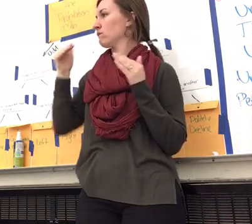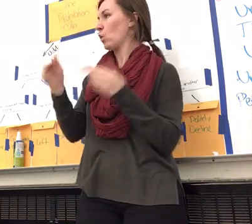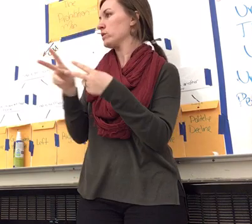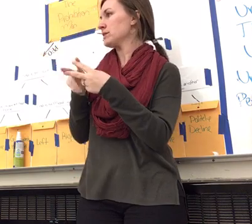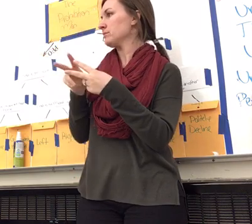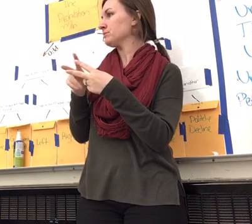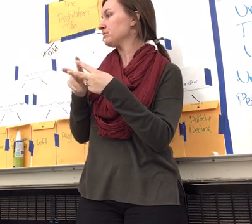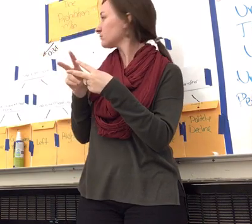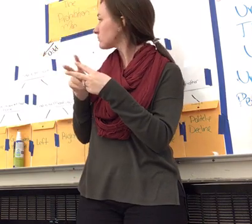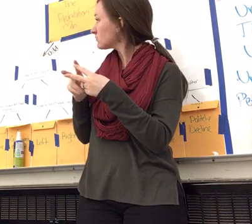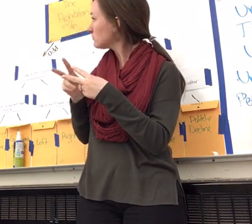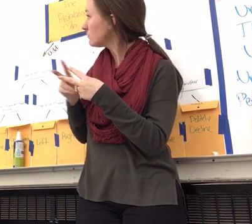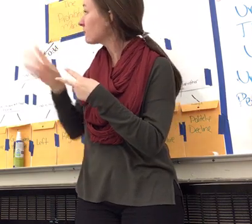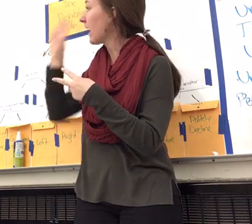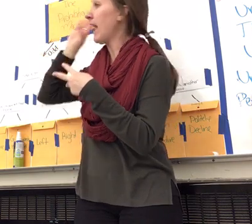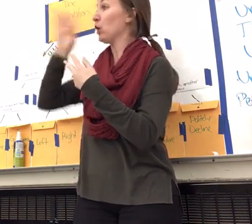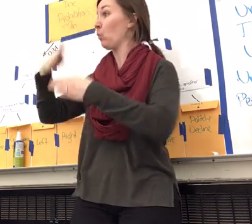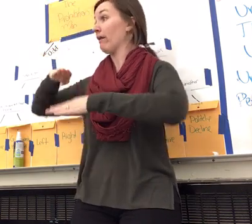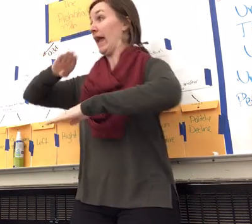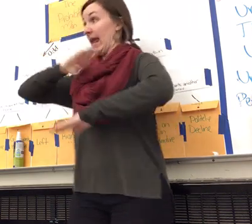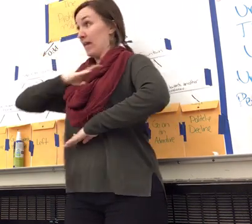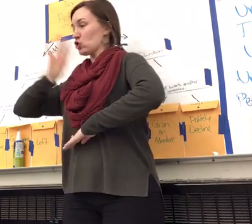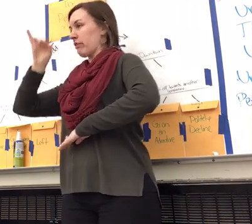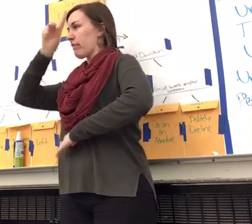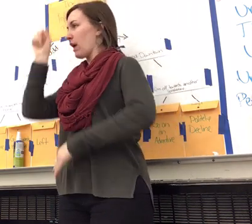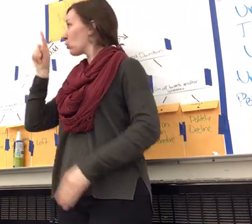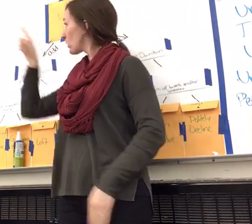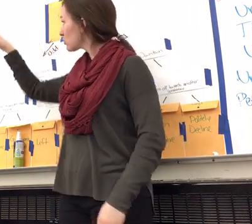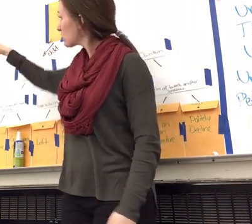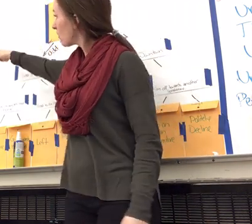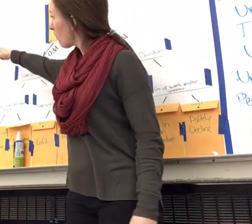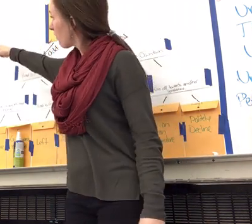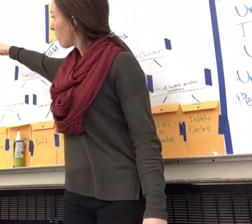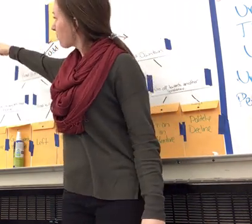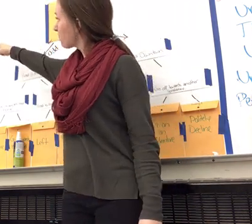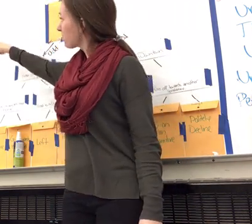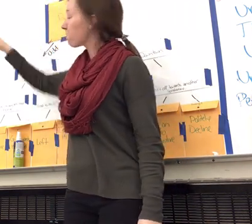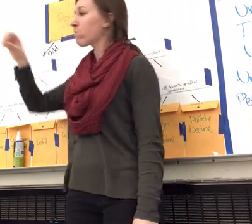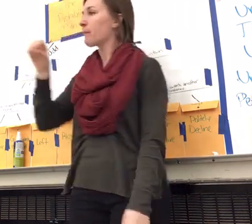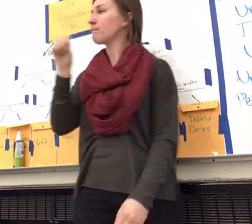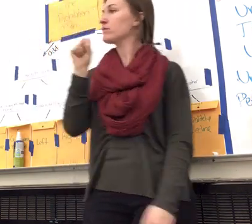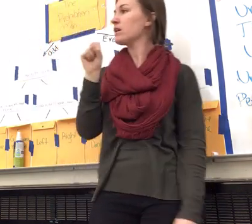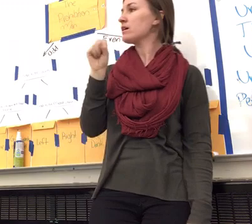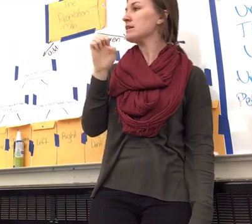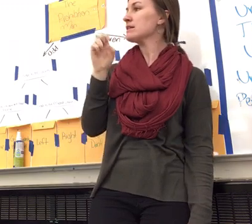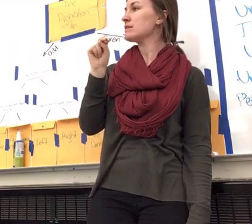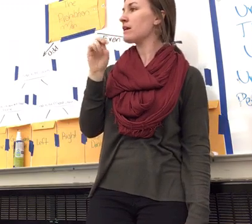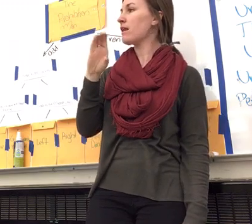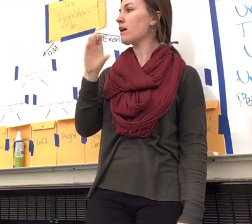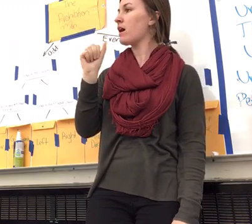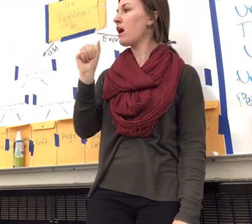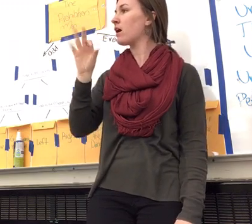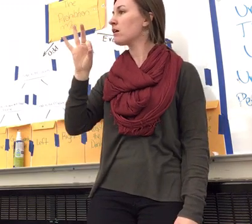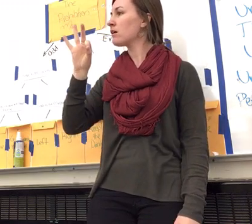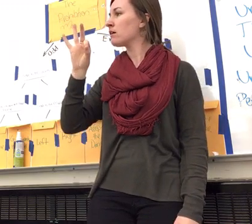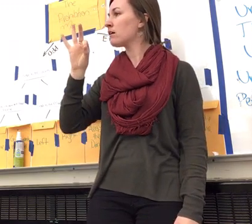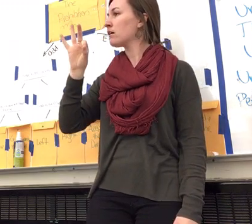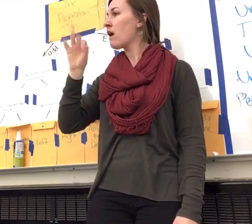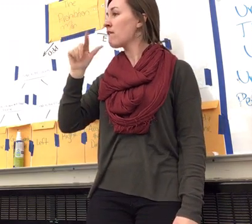to answer this question. So the Seneca Falls Convention is going to be where they're going to get together and say that now we want to be able to have